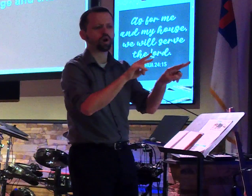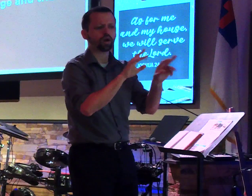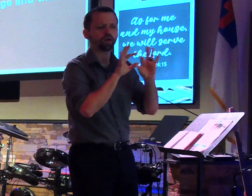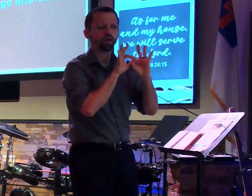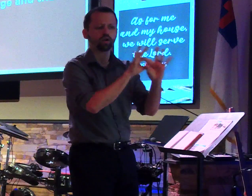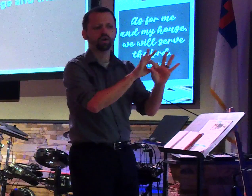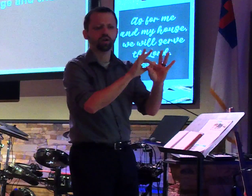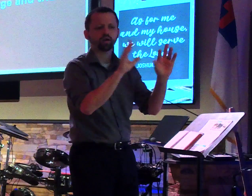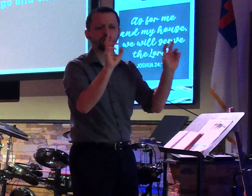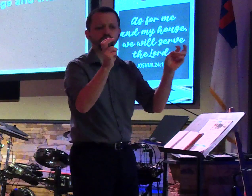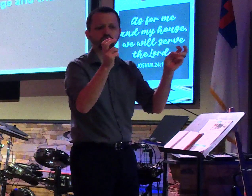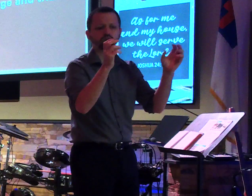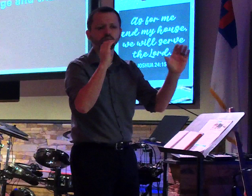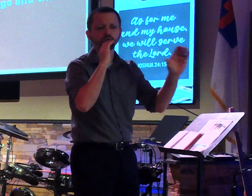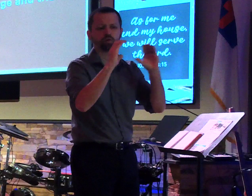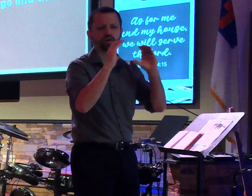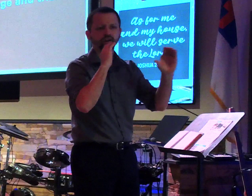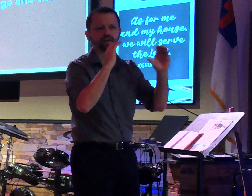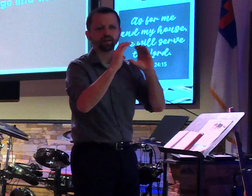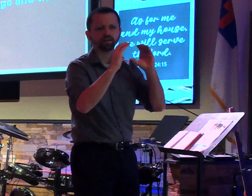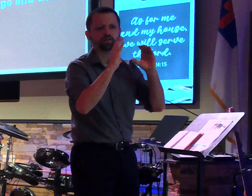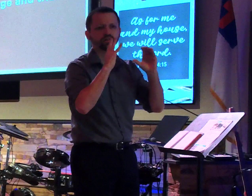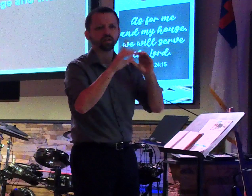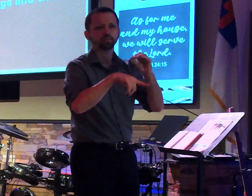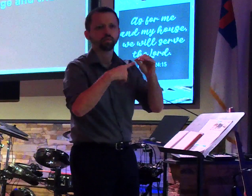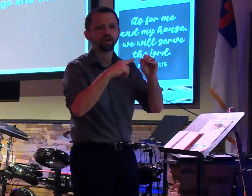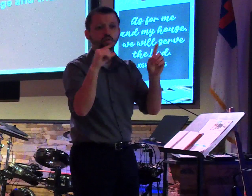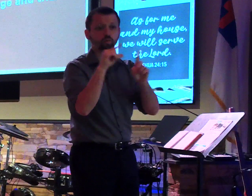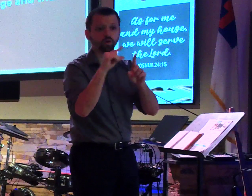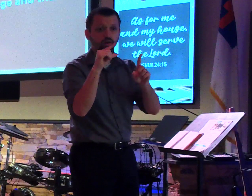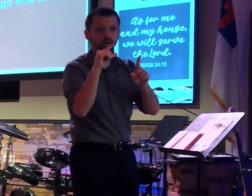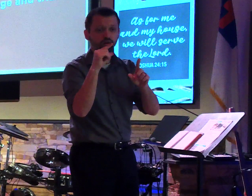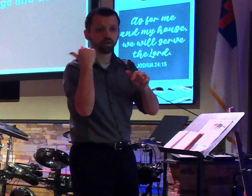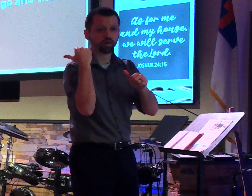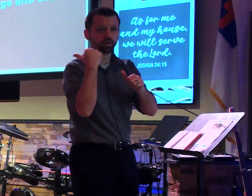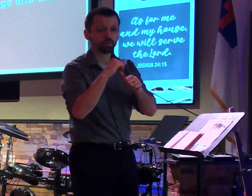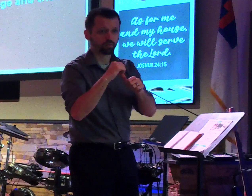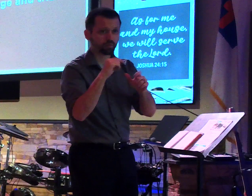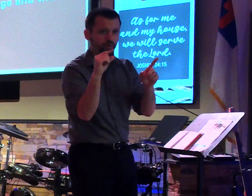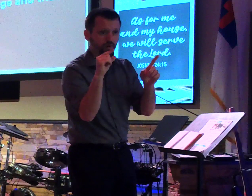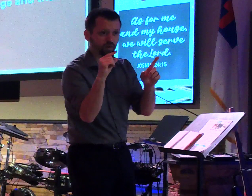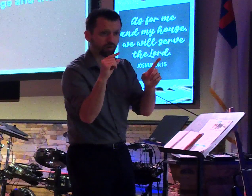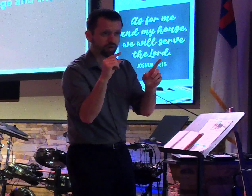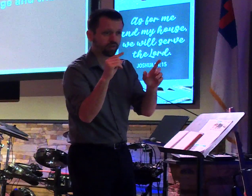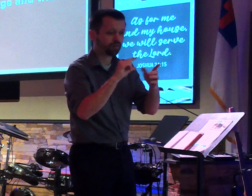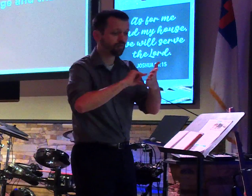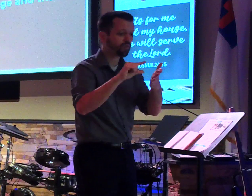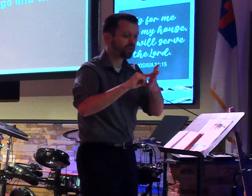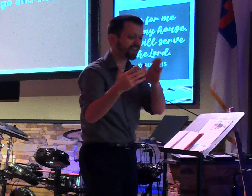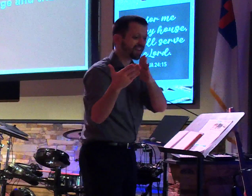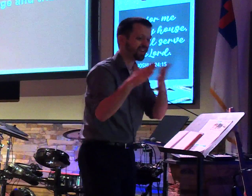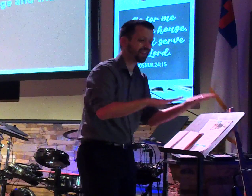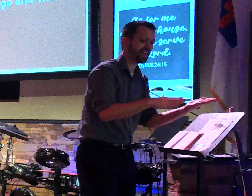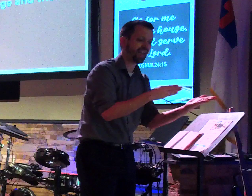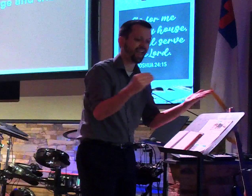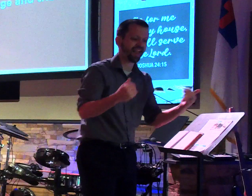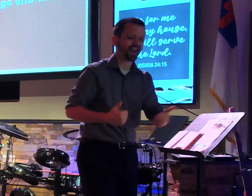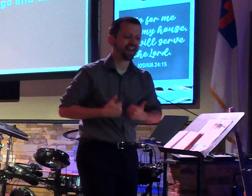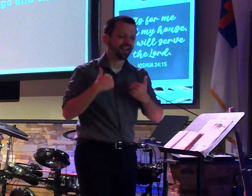online, because we talked all about words. Do y'all remember that verse, death and life are in the power of the tongue? How many of you remember that last